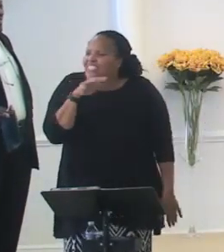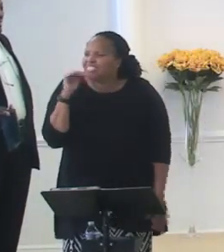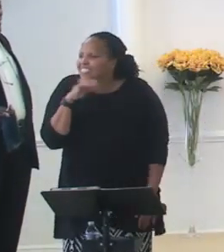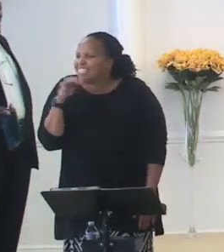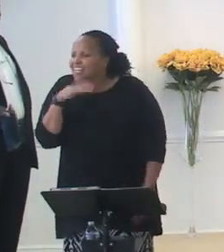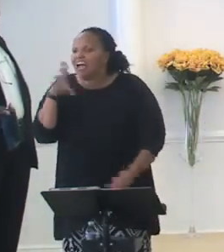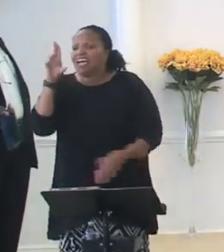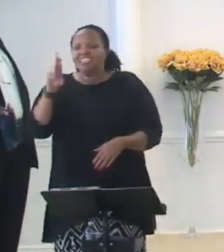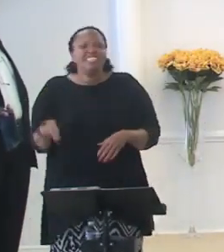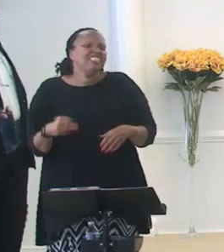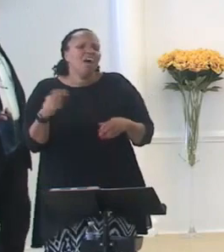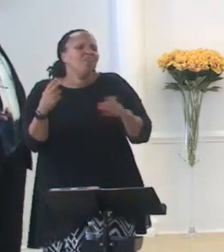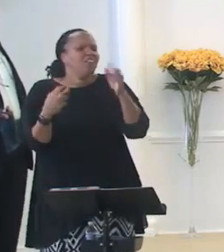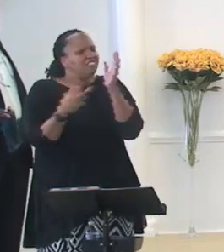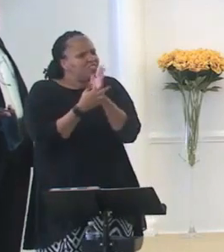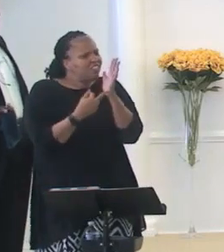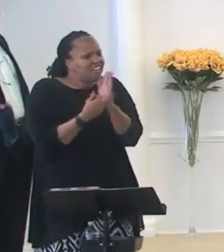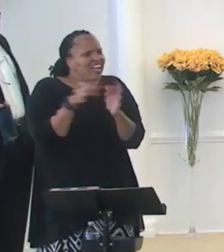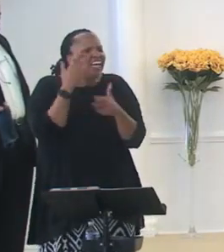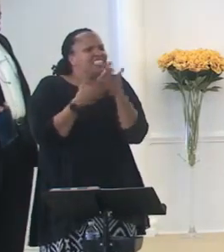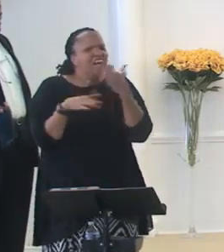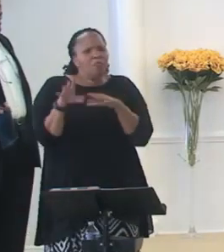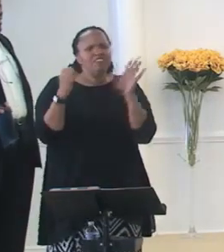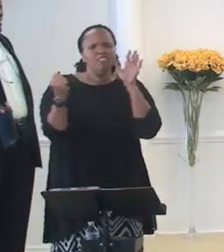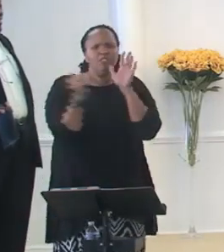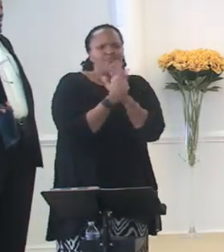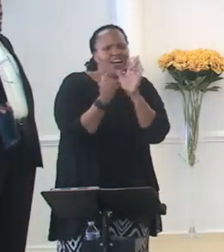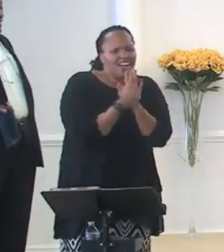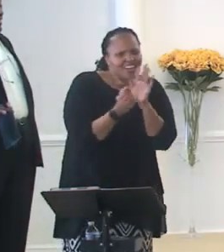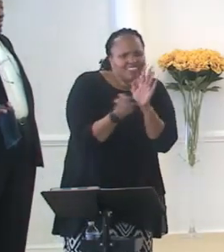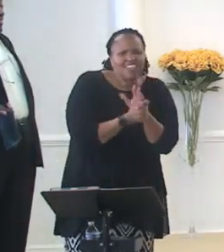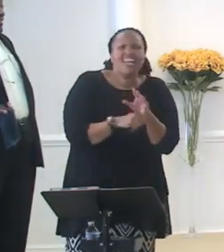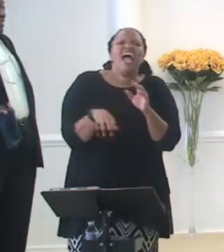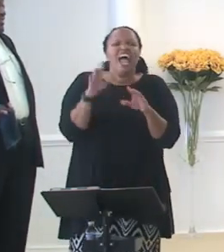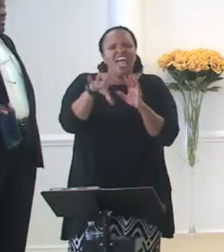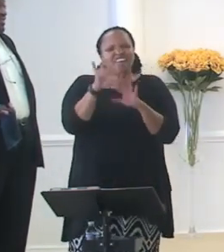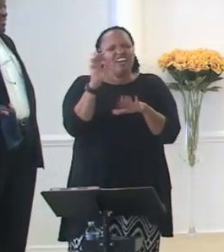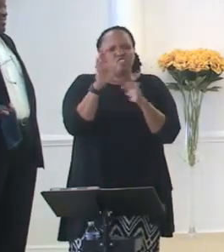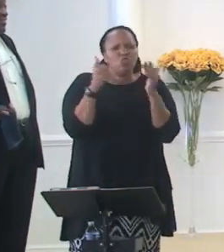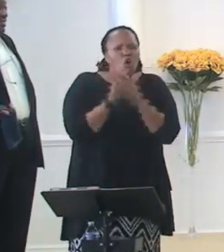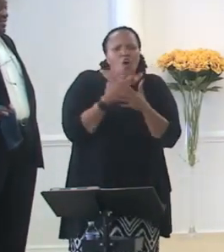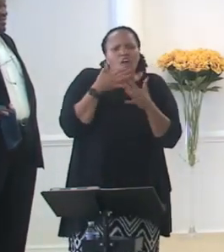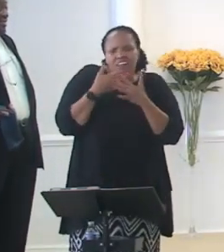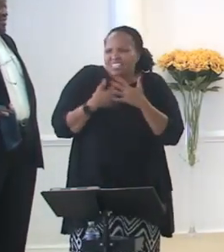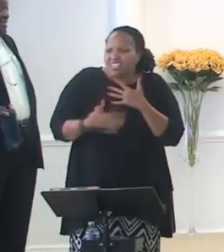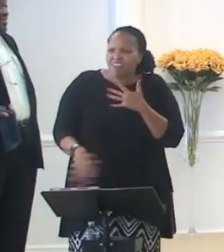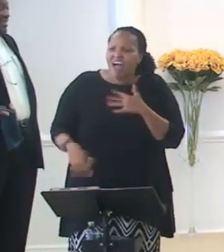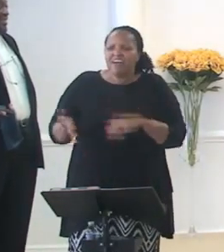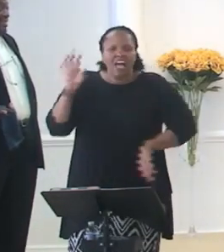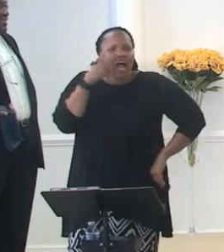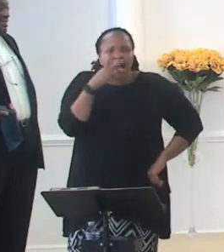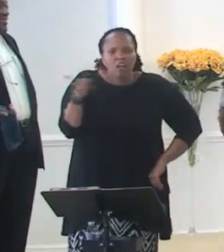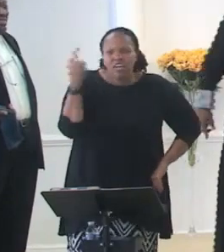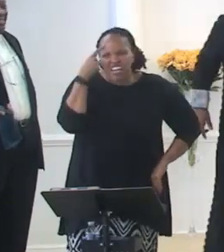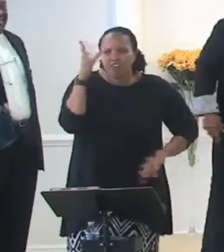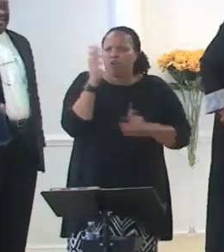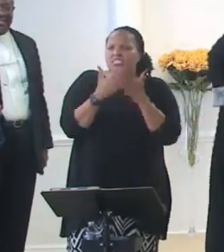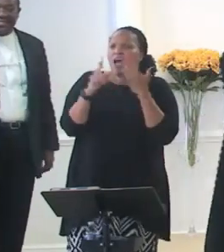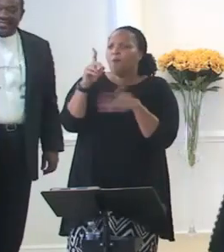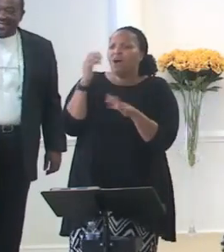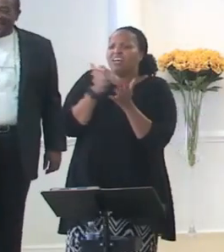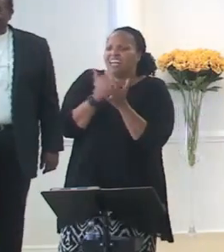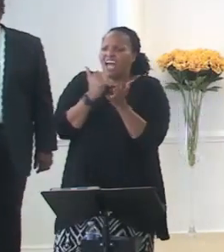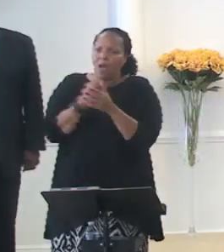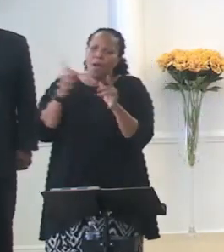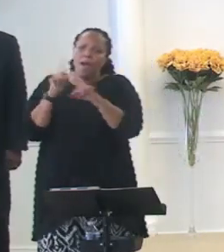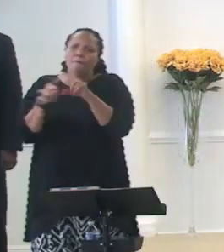you cheating. He found some of us backbiting. He found us all in a pool of blood looking for somebody to help us.